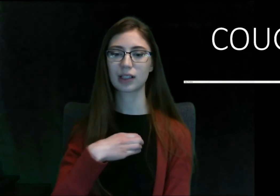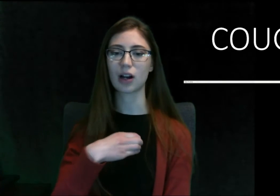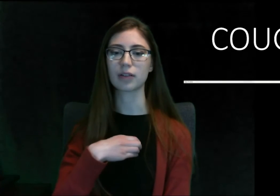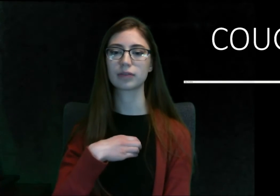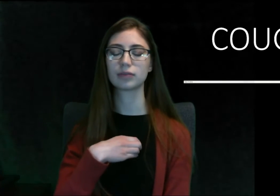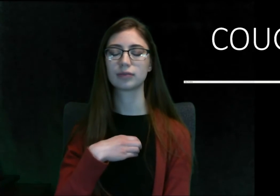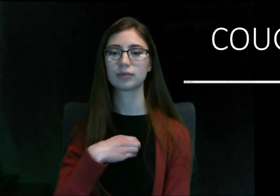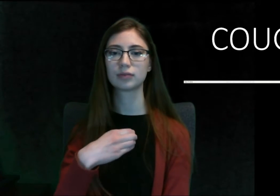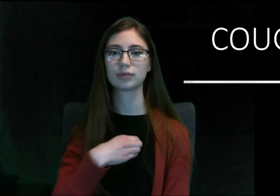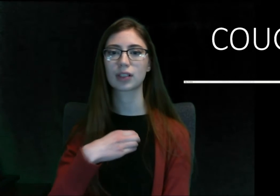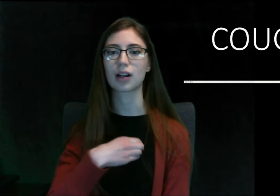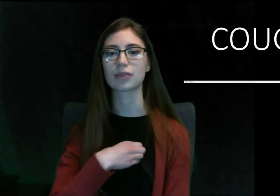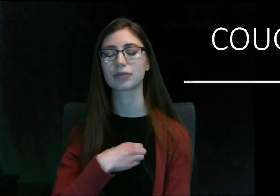cough, cough.